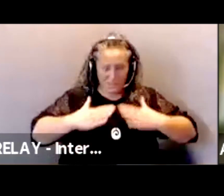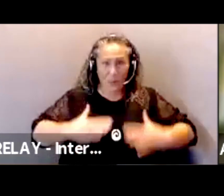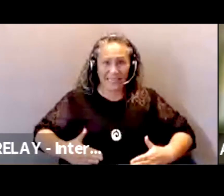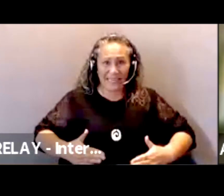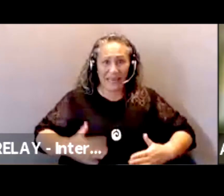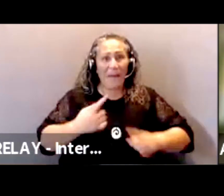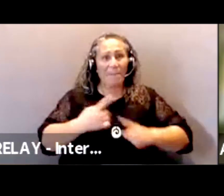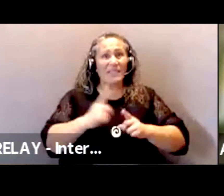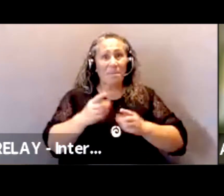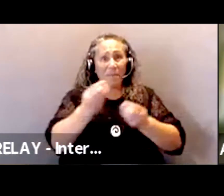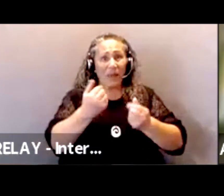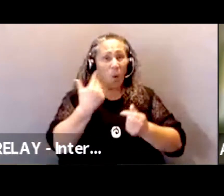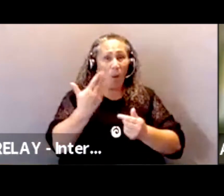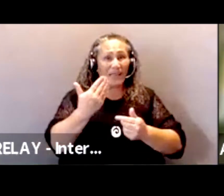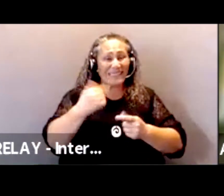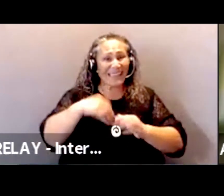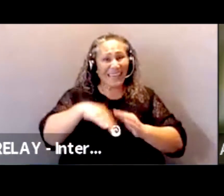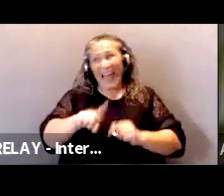someone else's wallet.